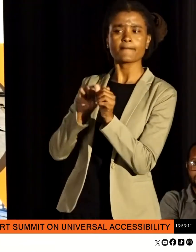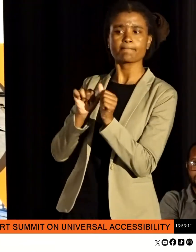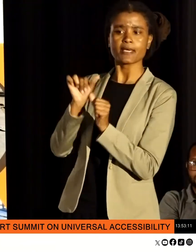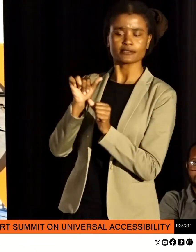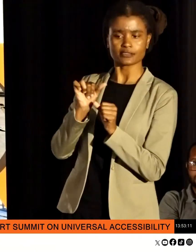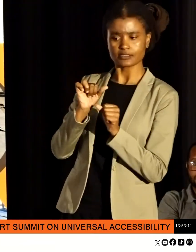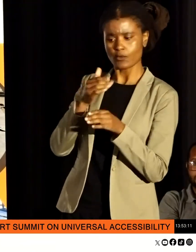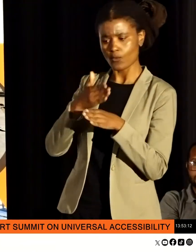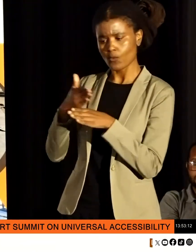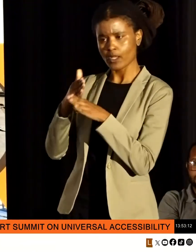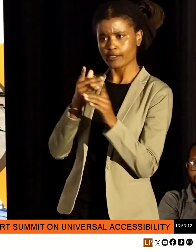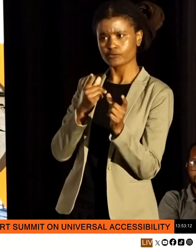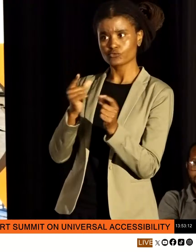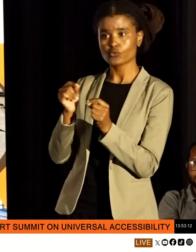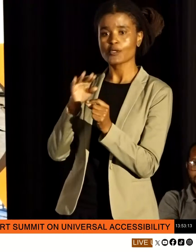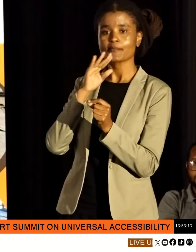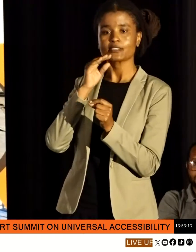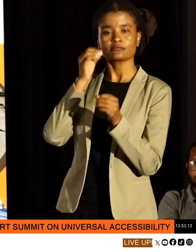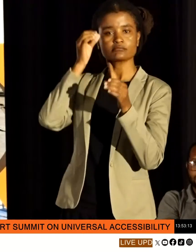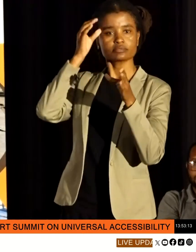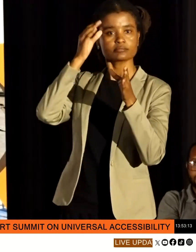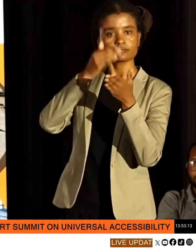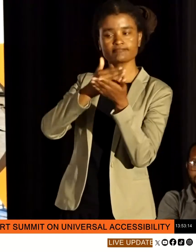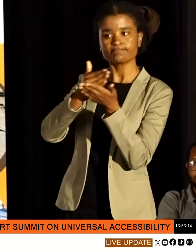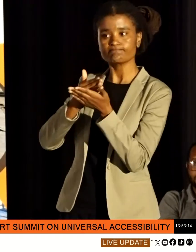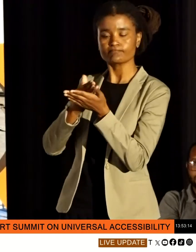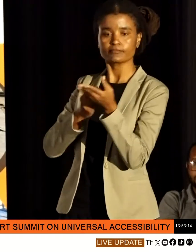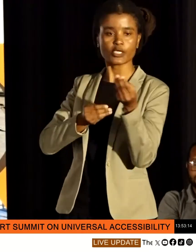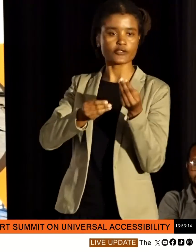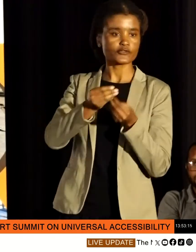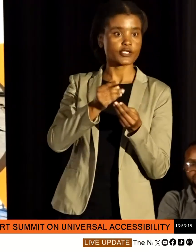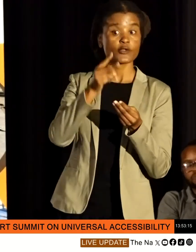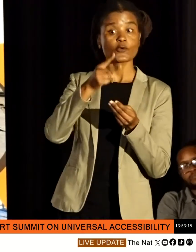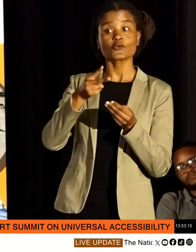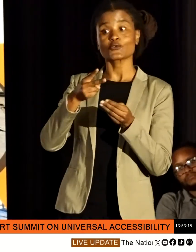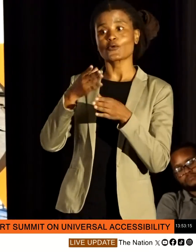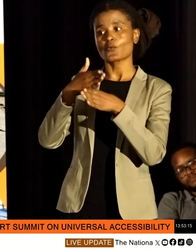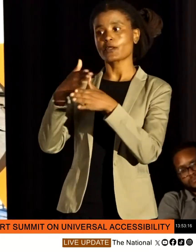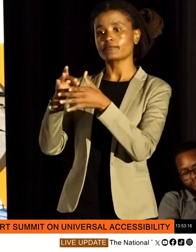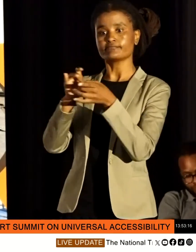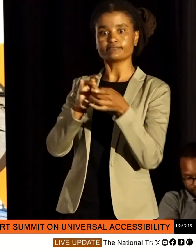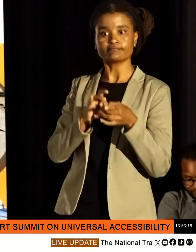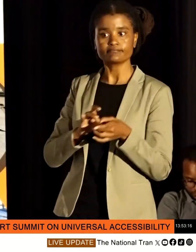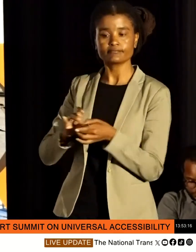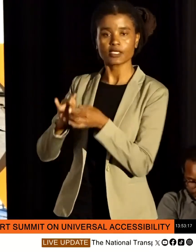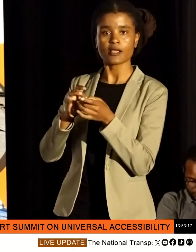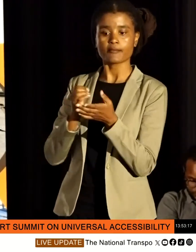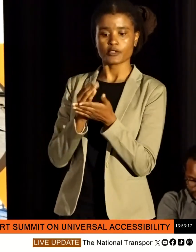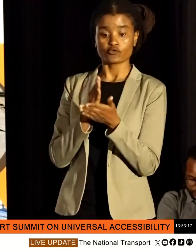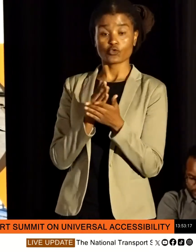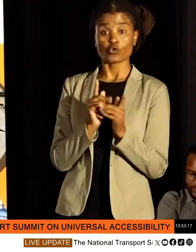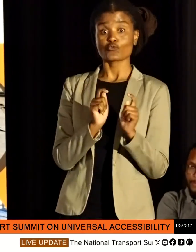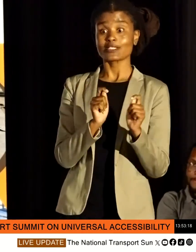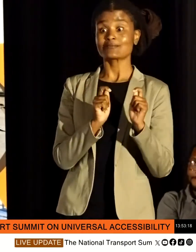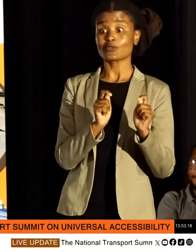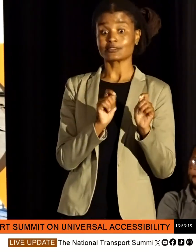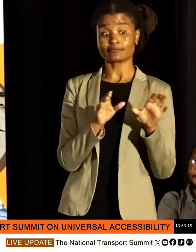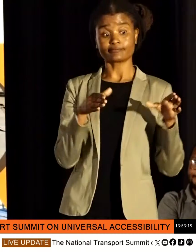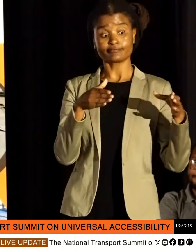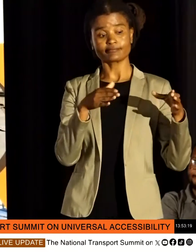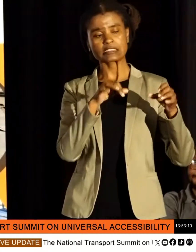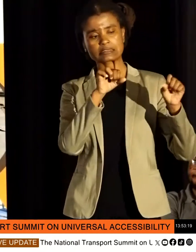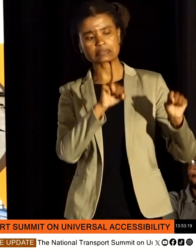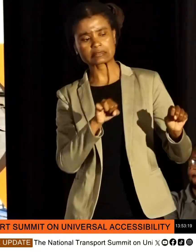to leverage knowledge exchange and collaboration in pursuit of inclusive transport systems. Shakila shared some